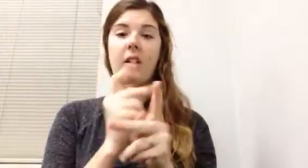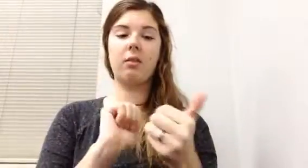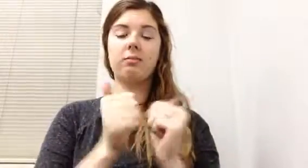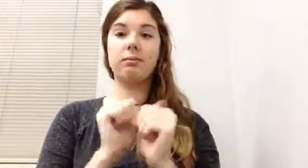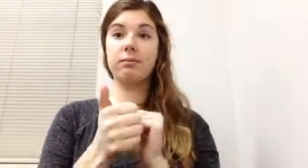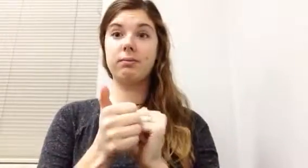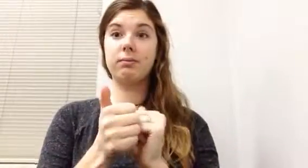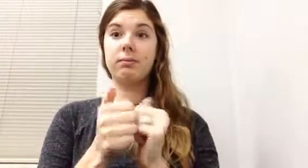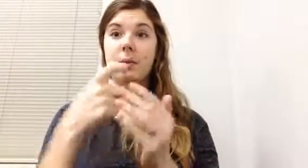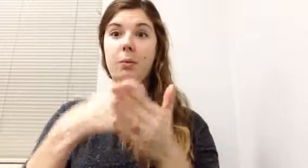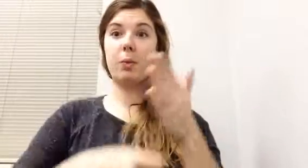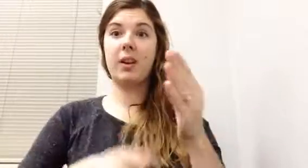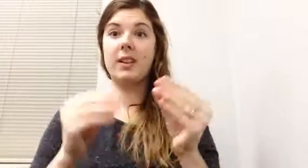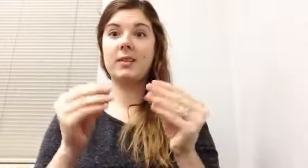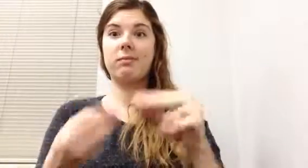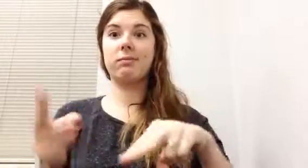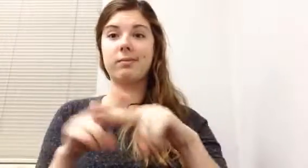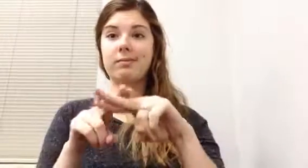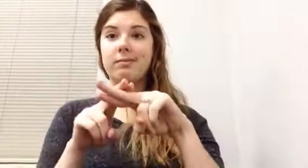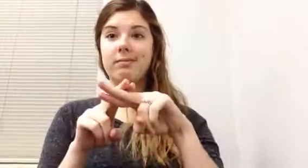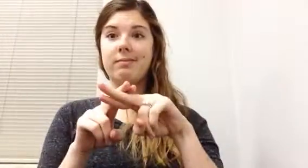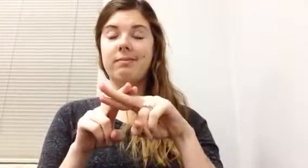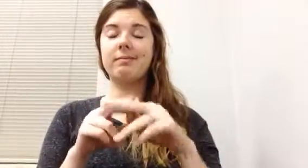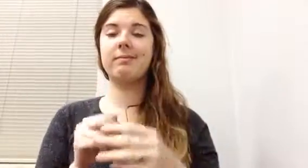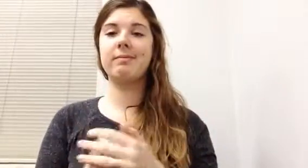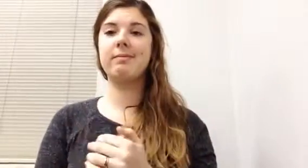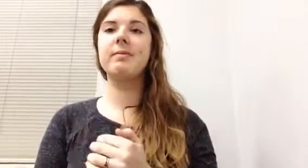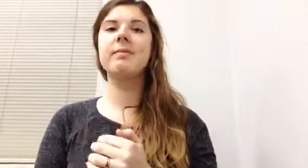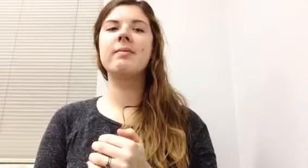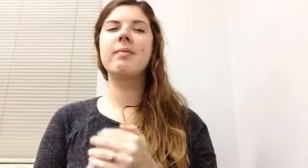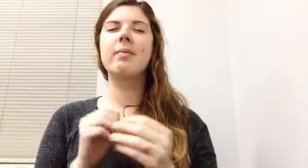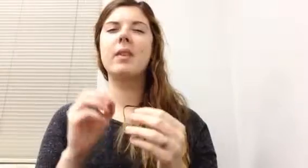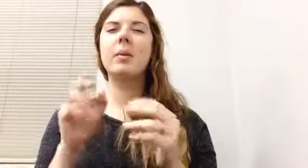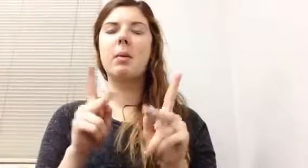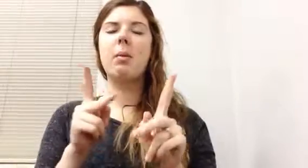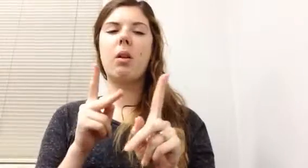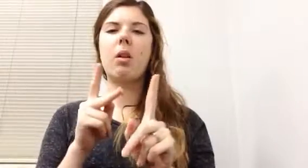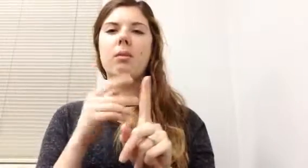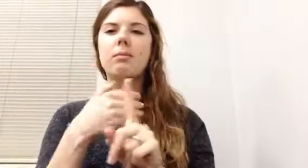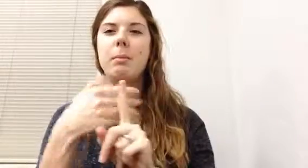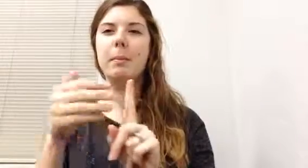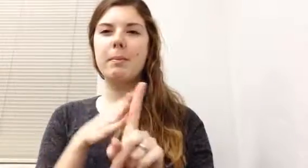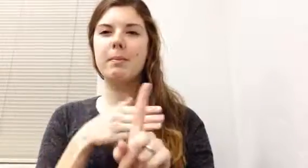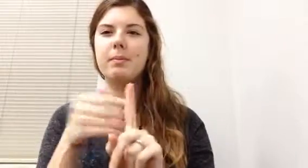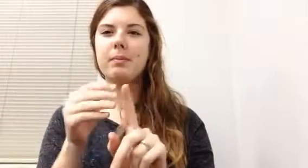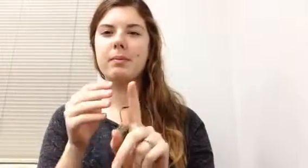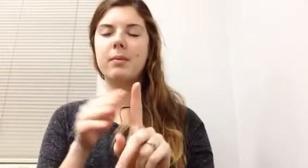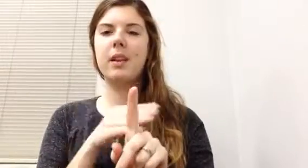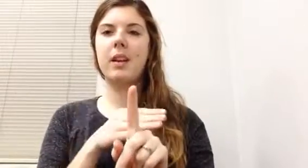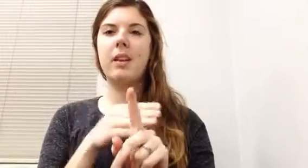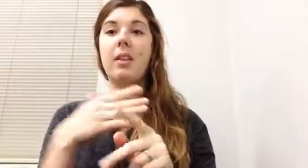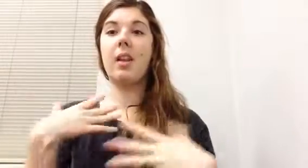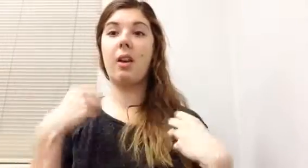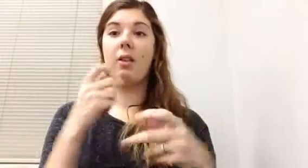Special interests that we're talking about that do these things, that manipulate the healthcare system, the two primary culprits are doctors